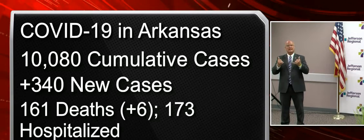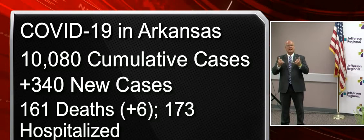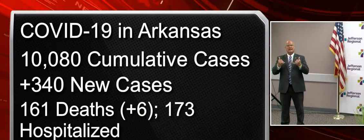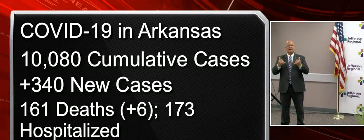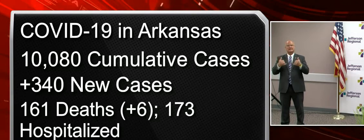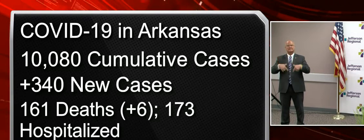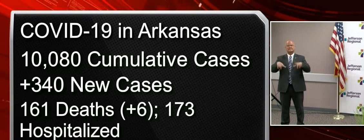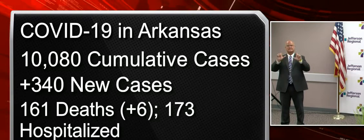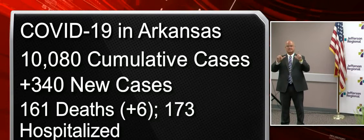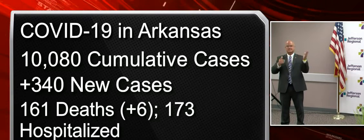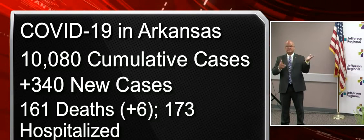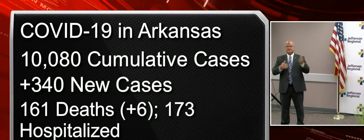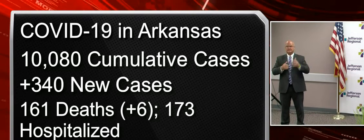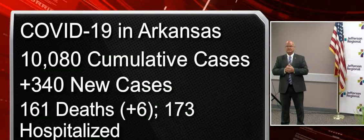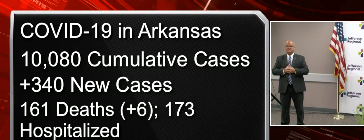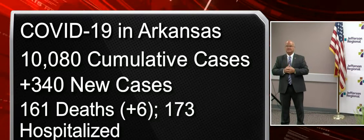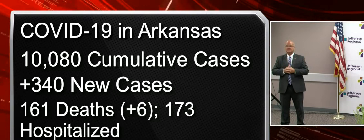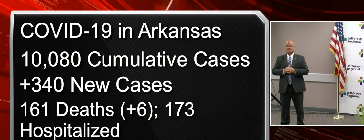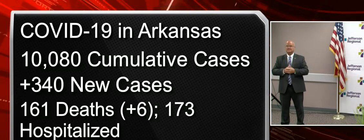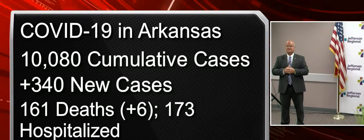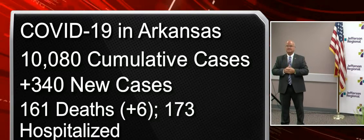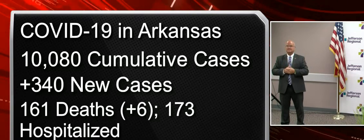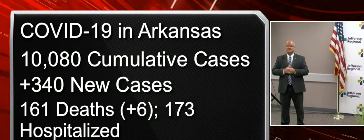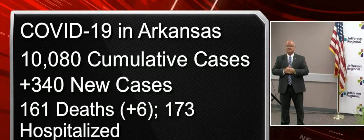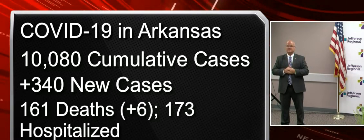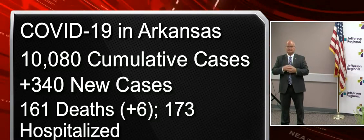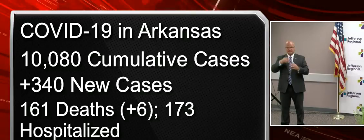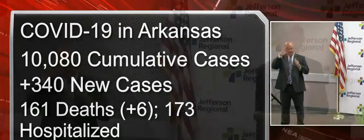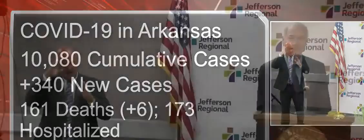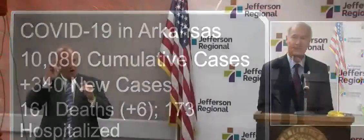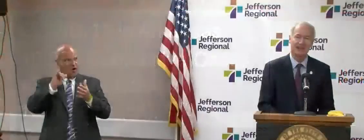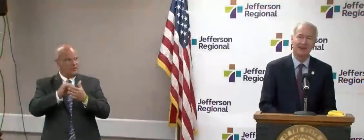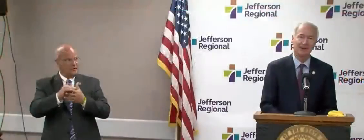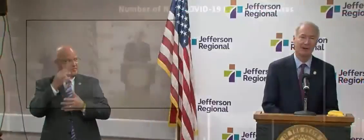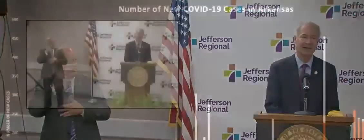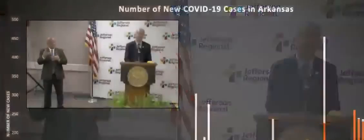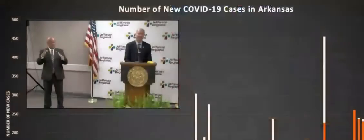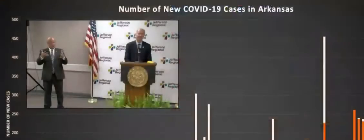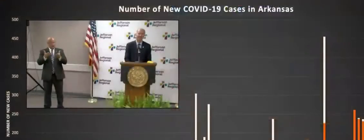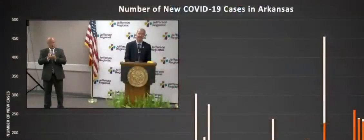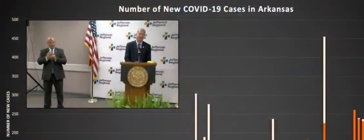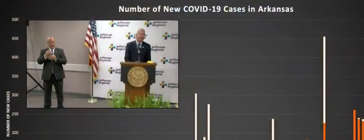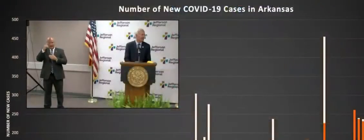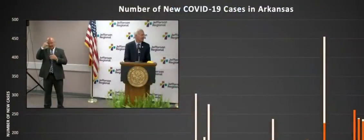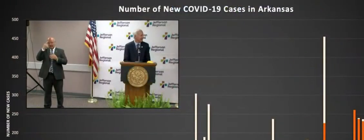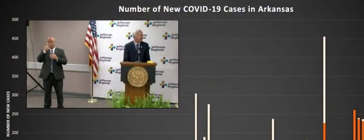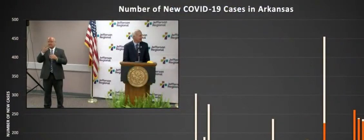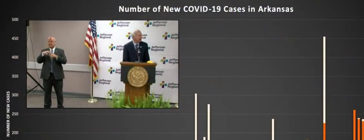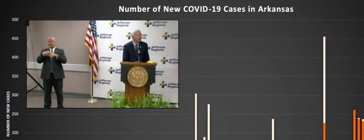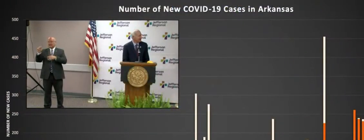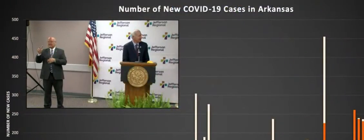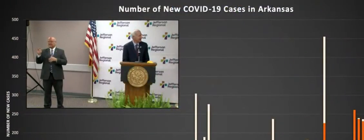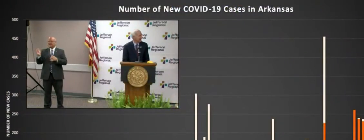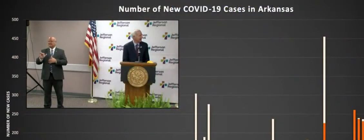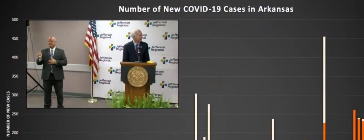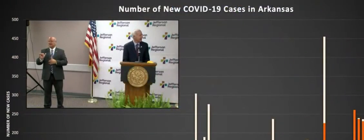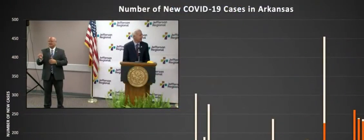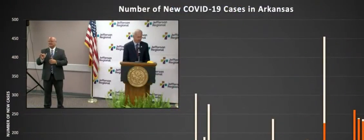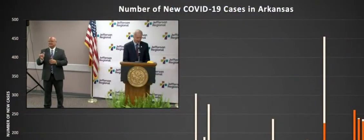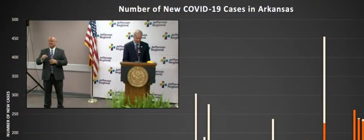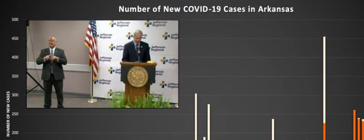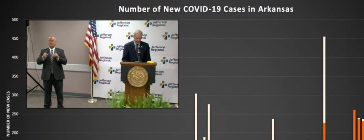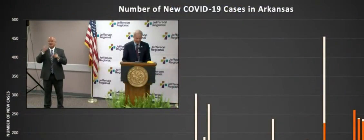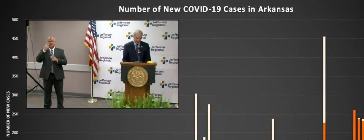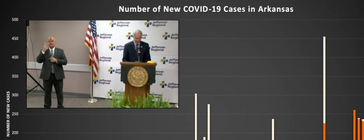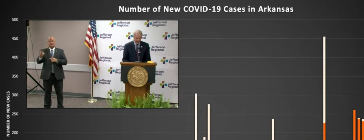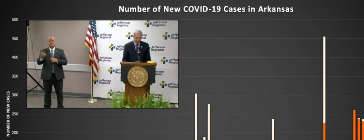to the slides. I hope that can be seen all right. I think it can be seen on television as well.